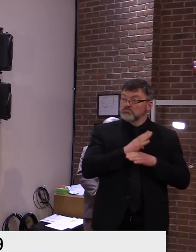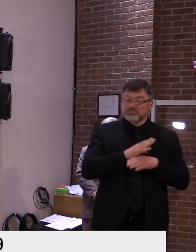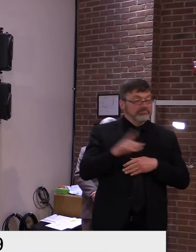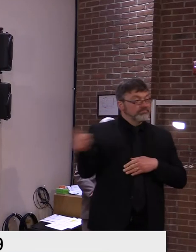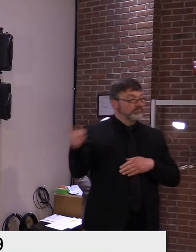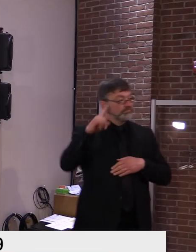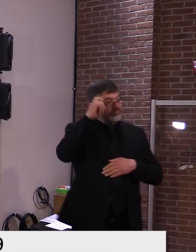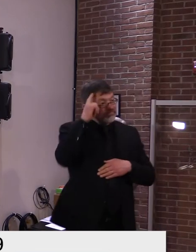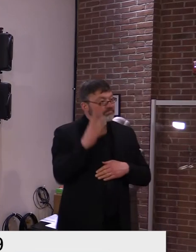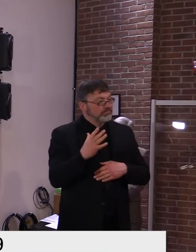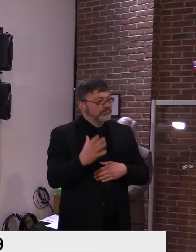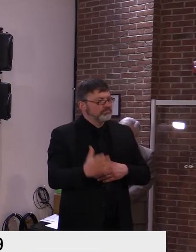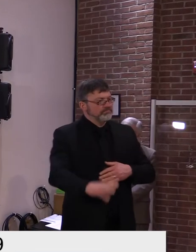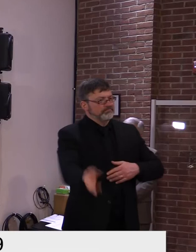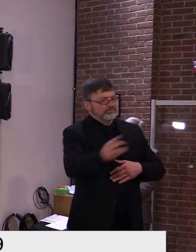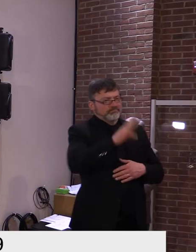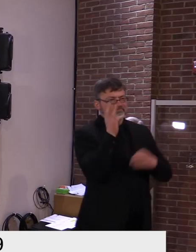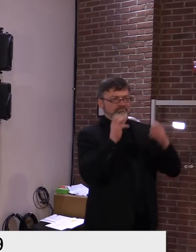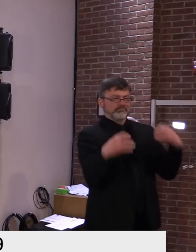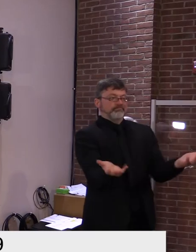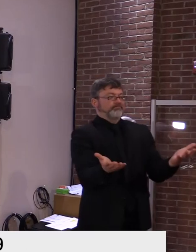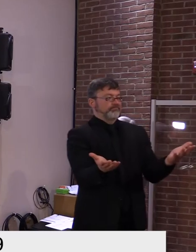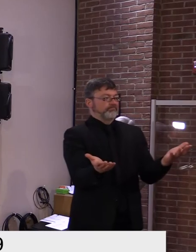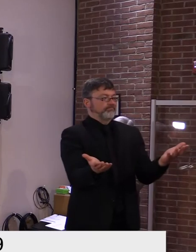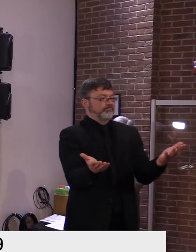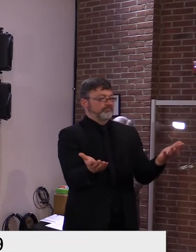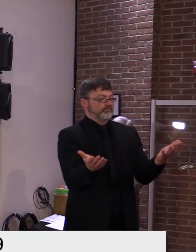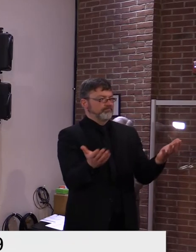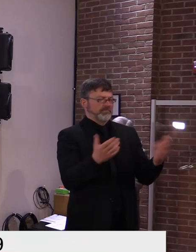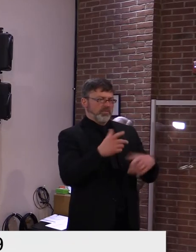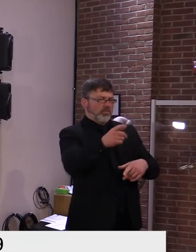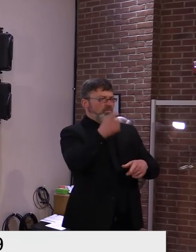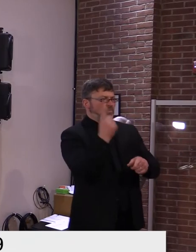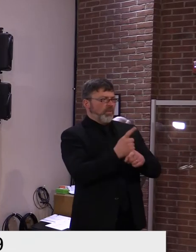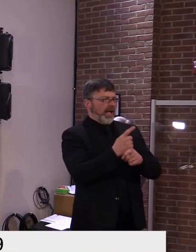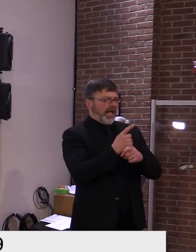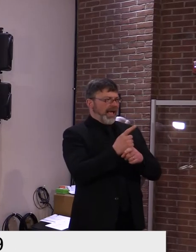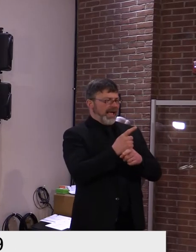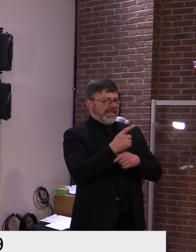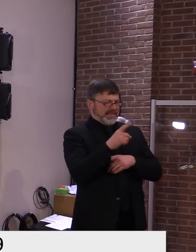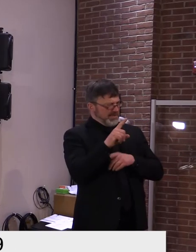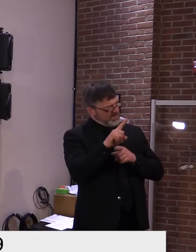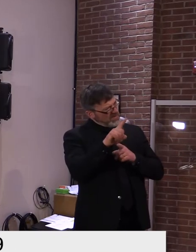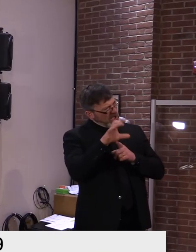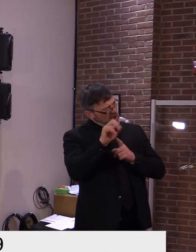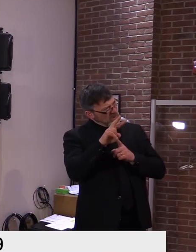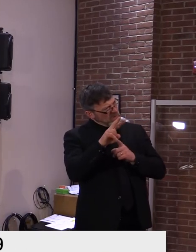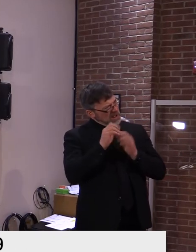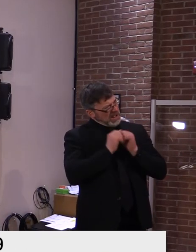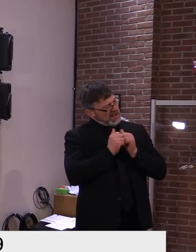I don't know, you know, it doesn't make much sense to me, the 102%, but I would say